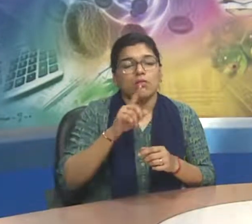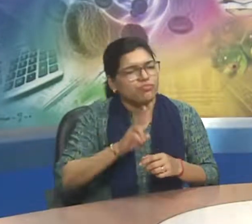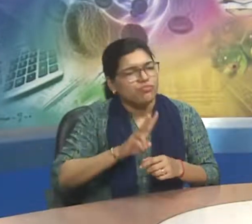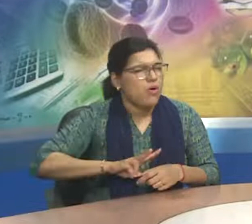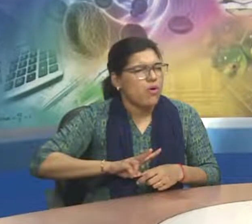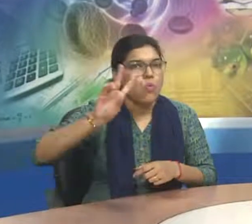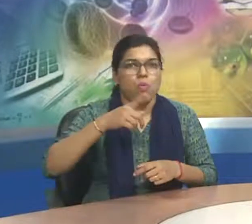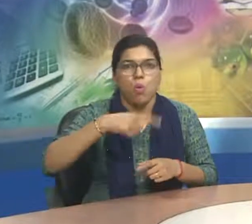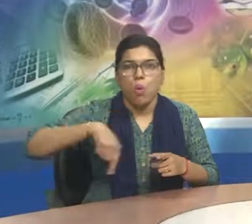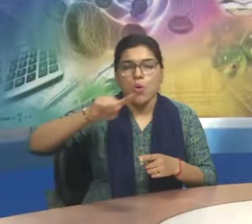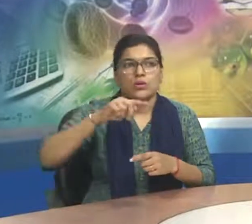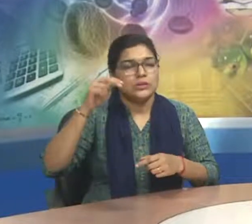and the food to eat.